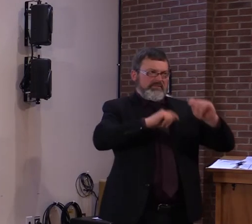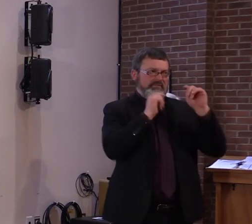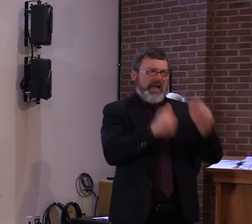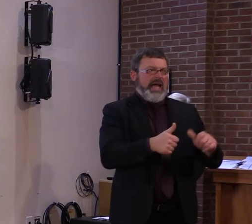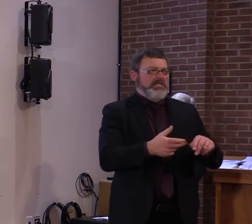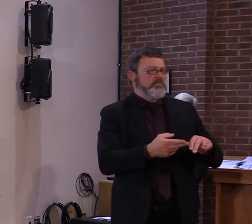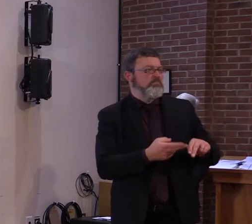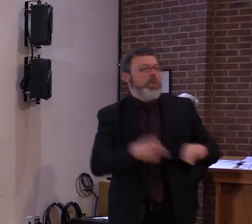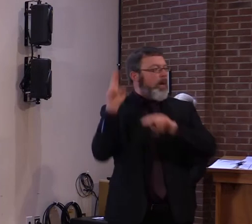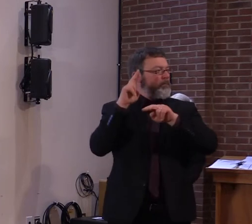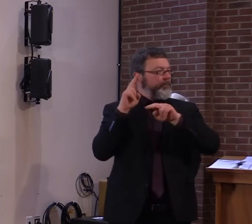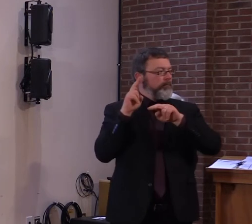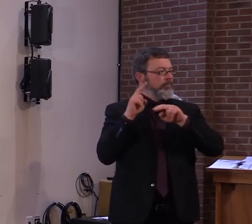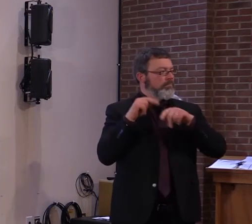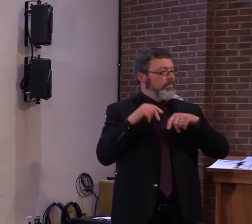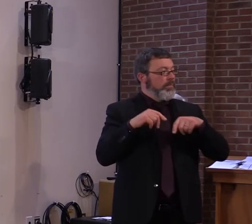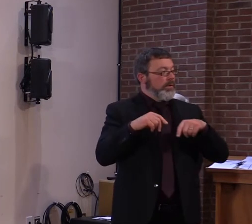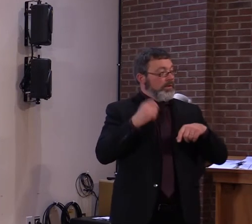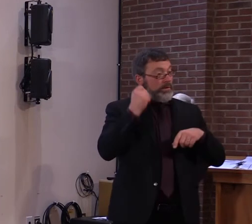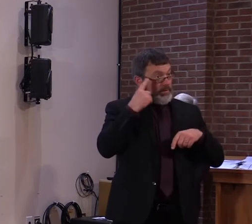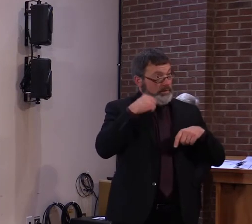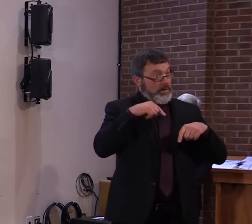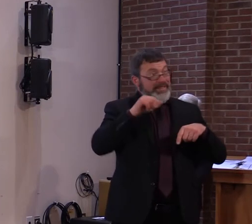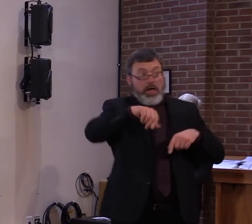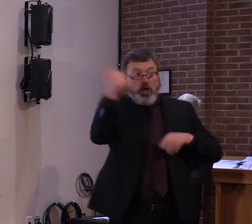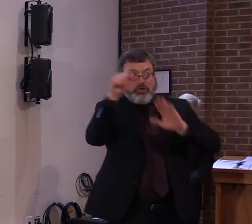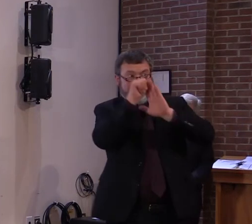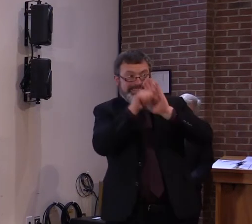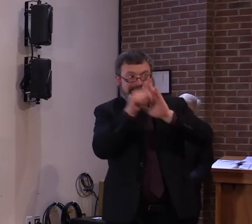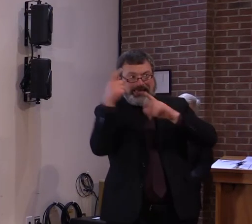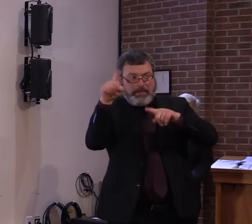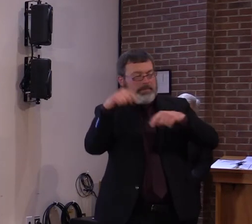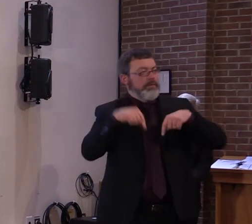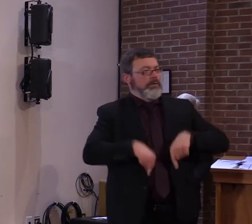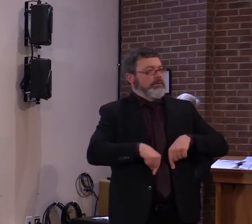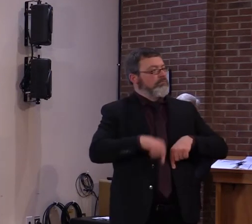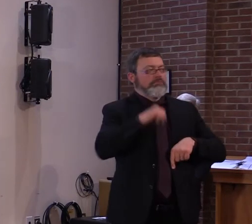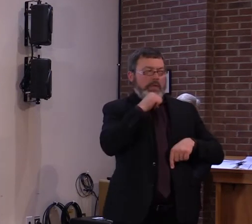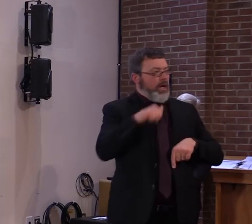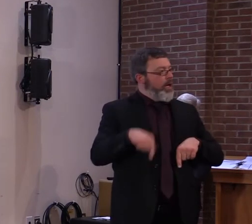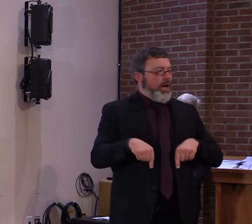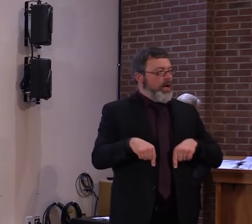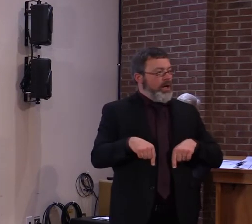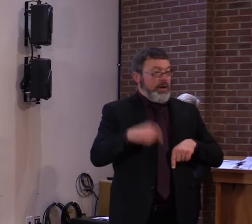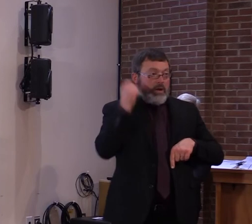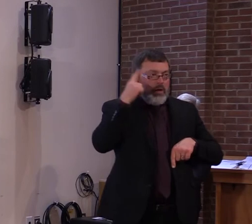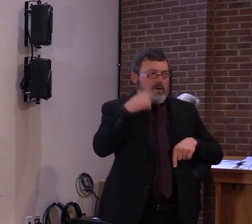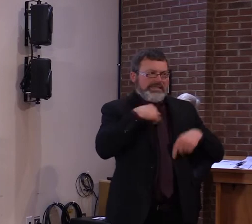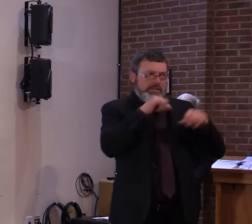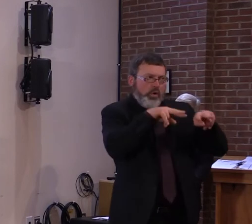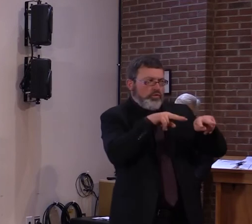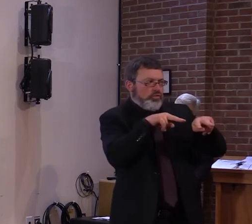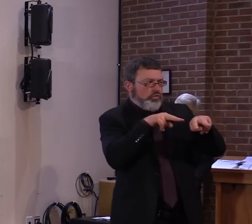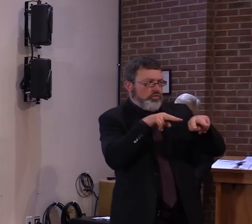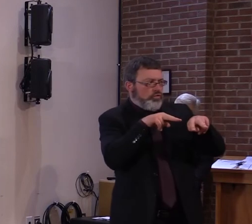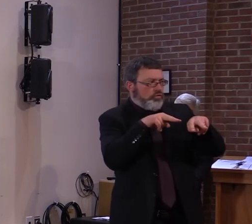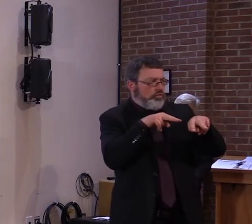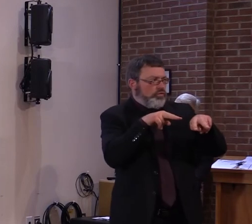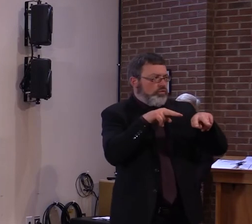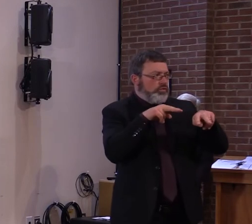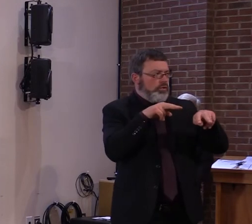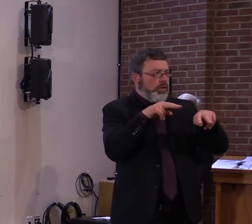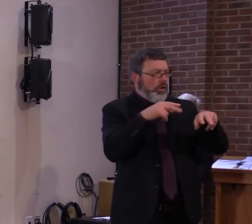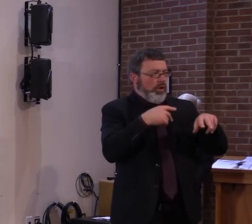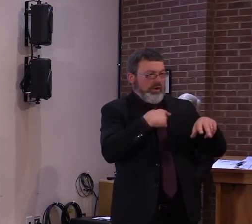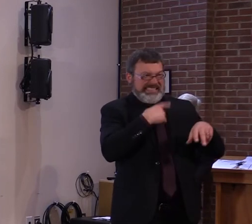that just yet, so we're going to be obviously watching for that kind of growth. But at the same time, again, I